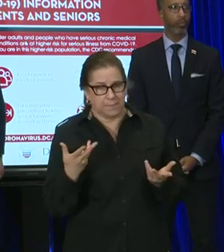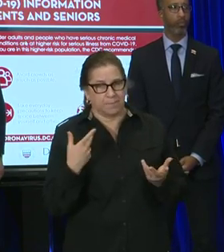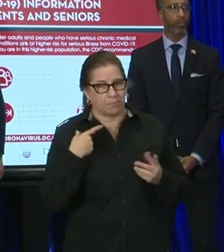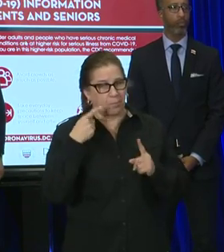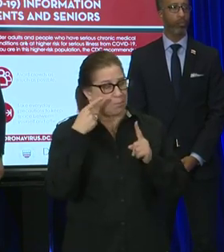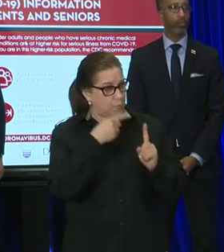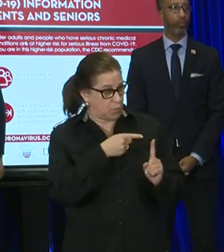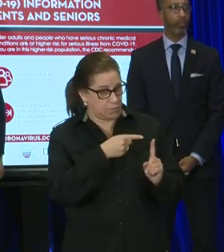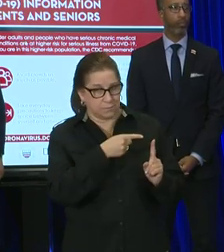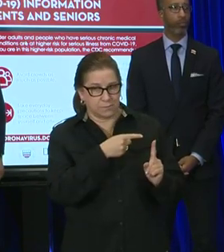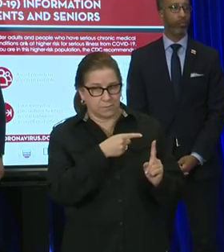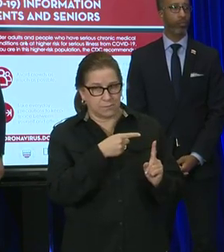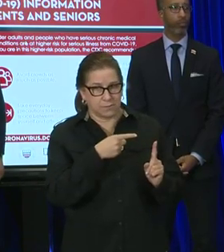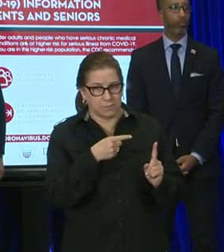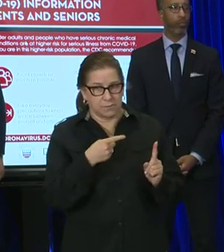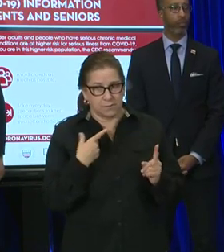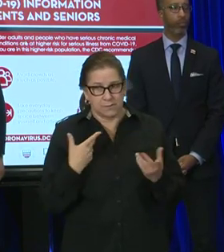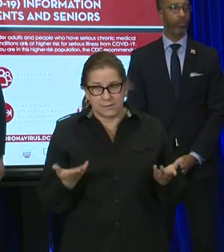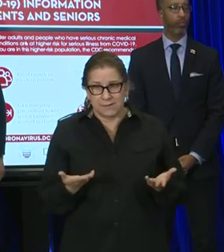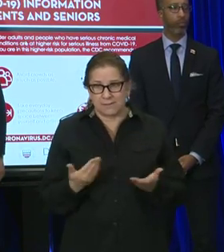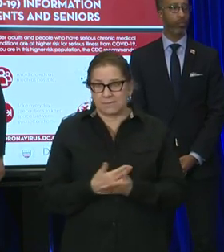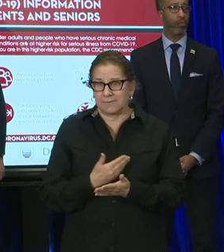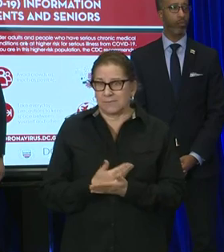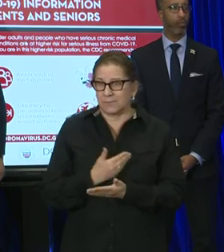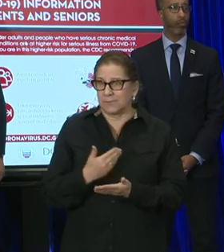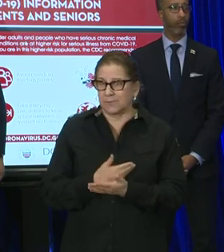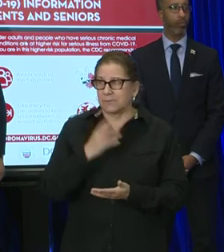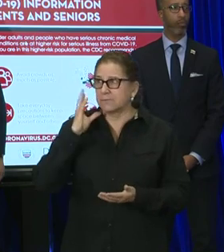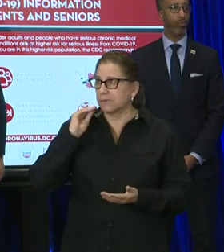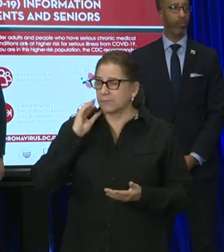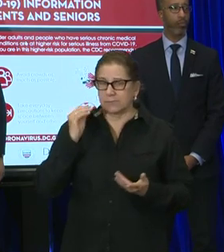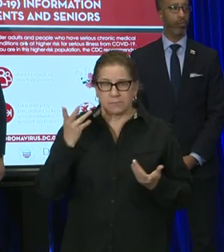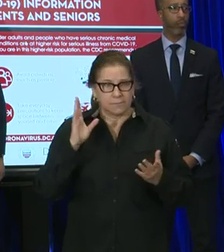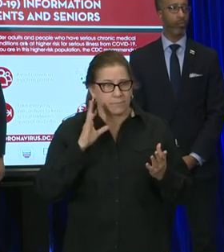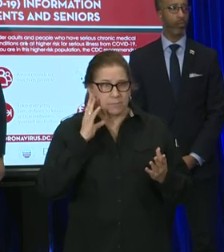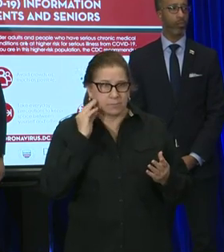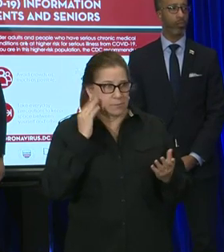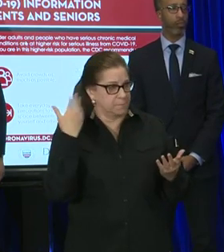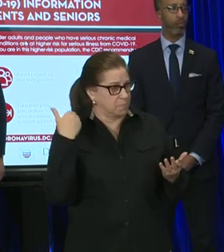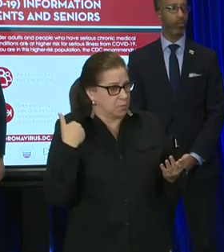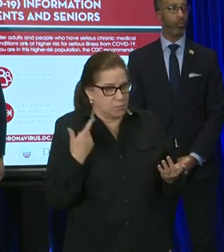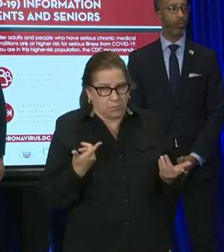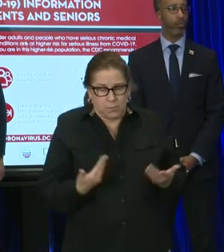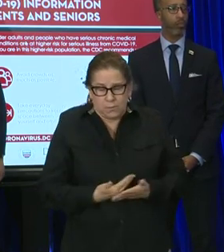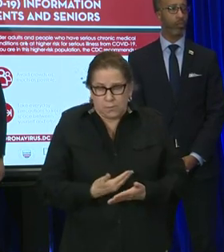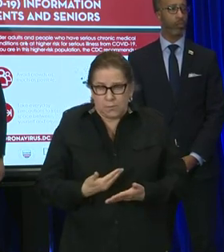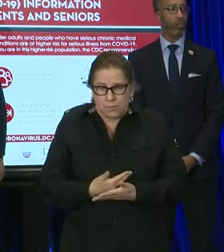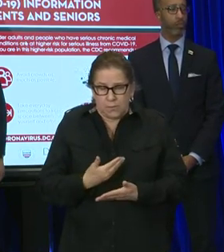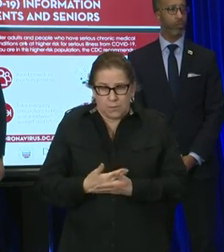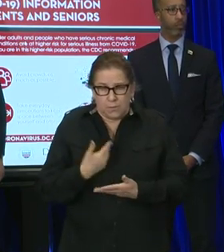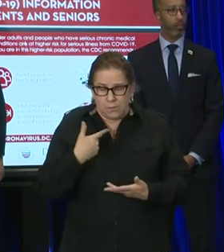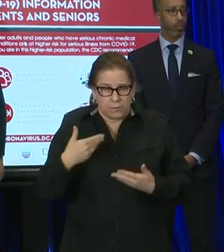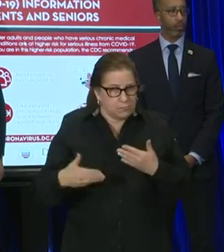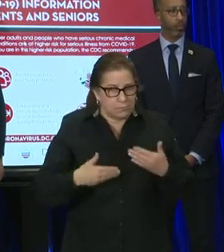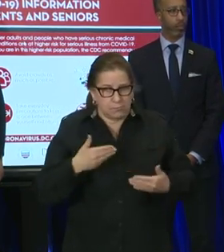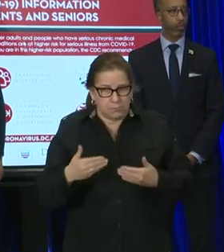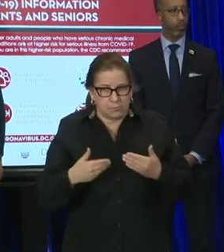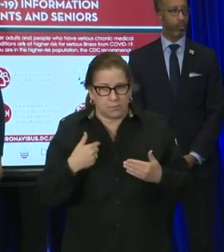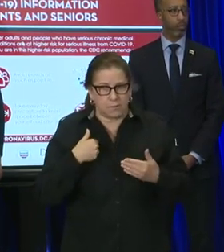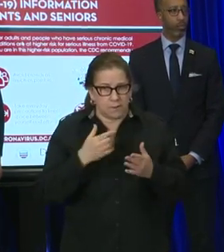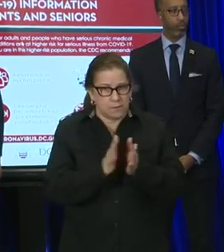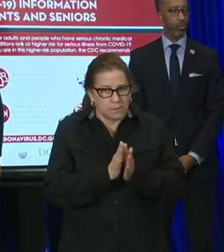in unprecedented times, and we're calling on all of our workers and their union leaders